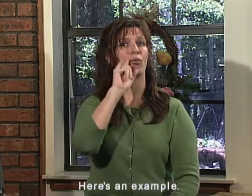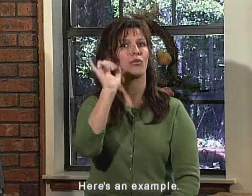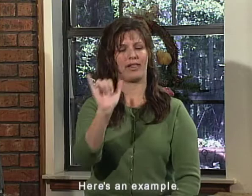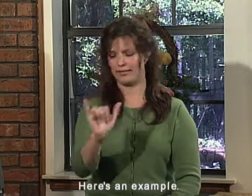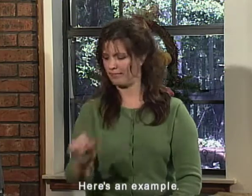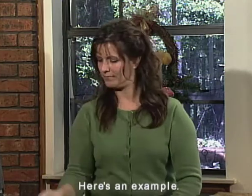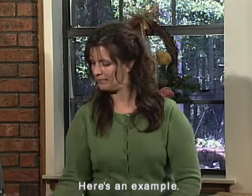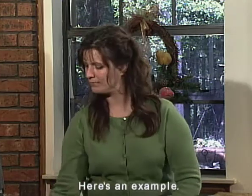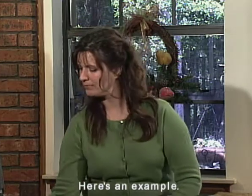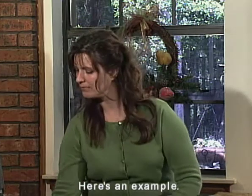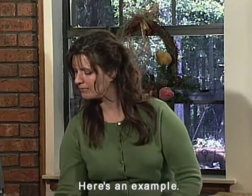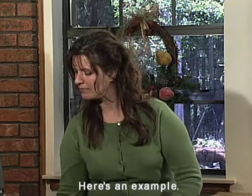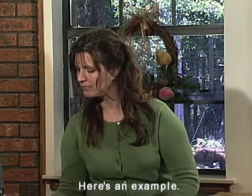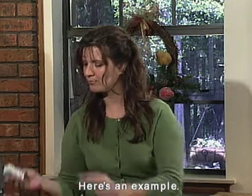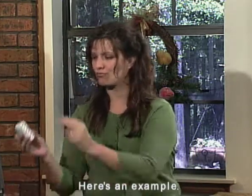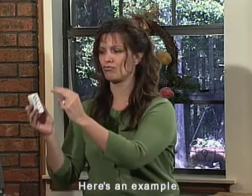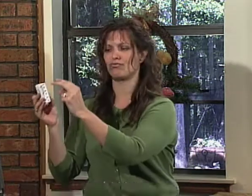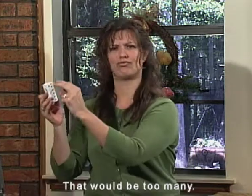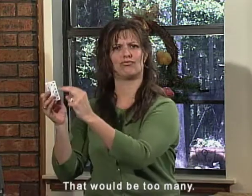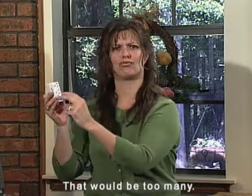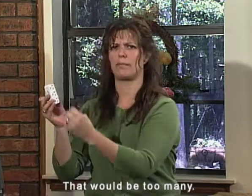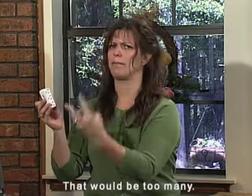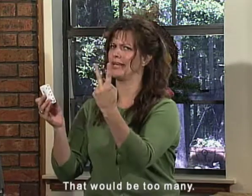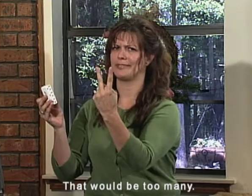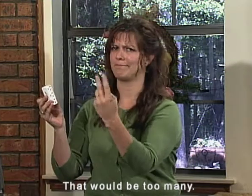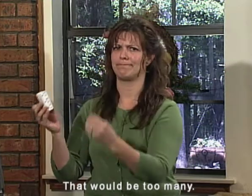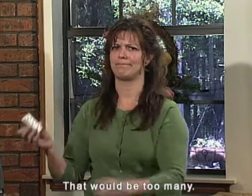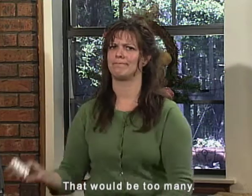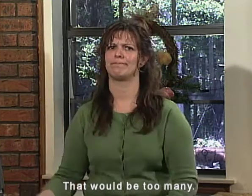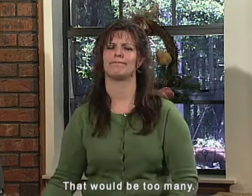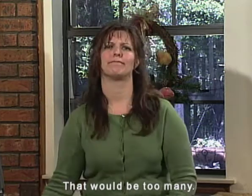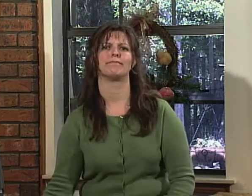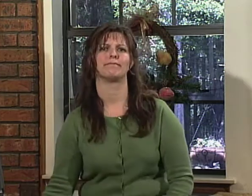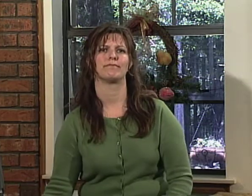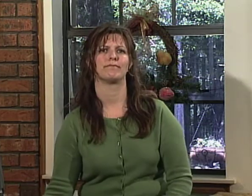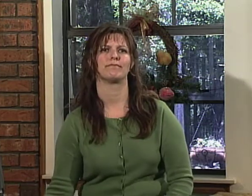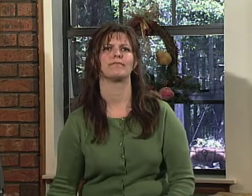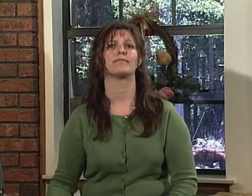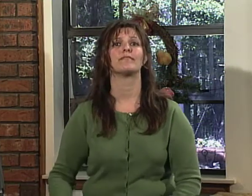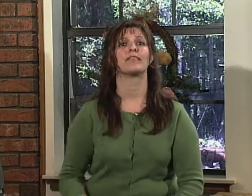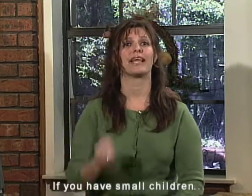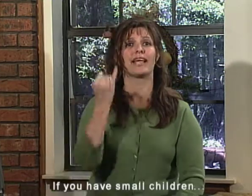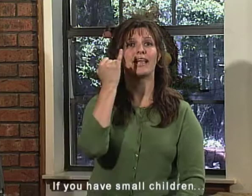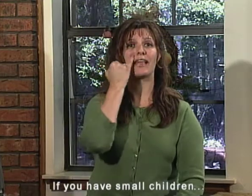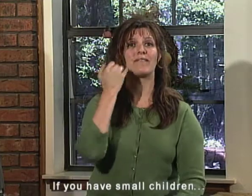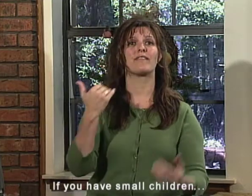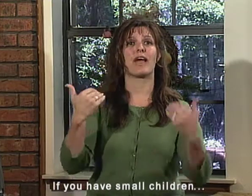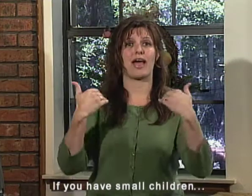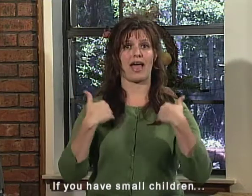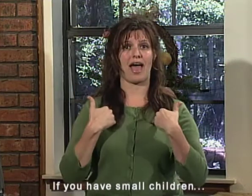Here's an example. That would be too many. If you have small